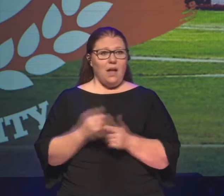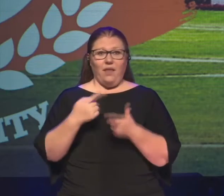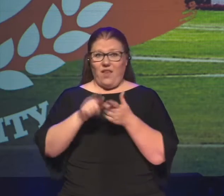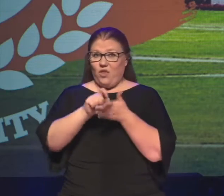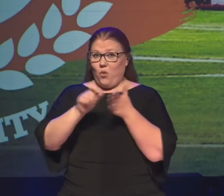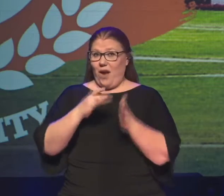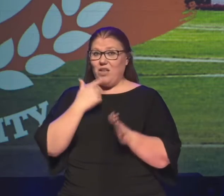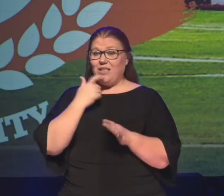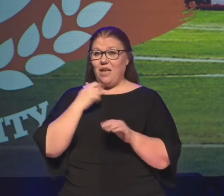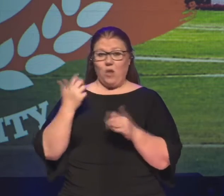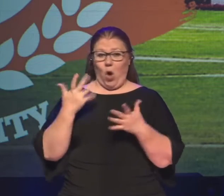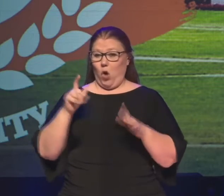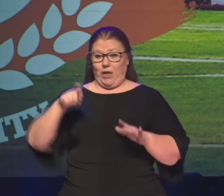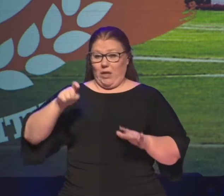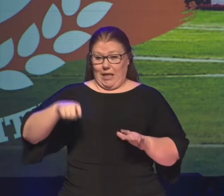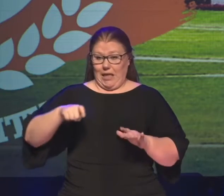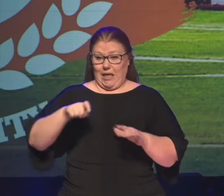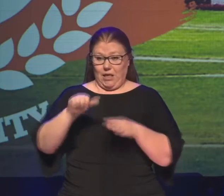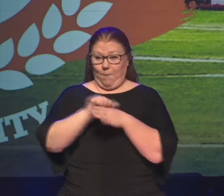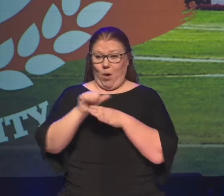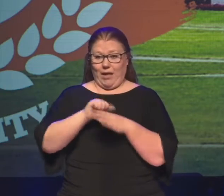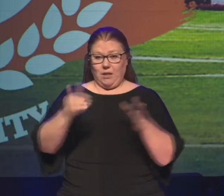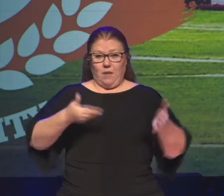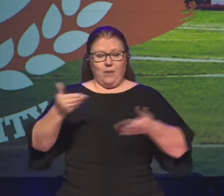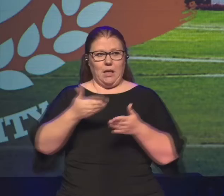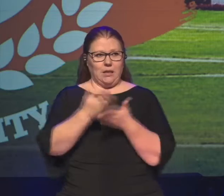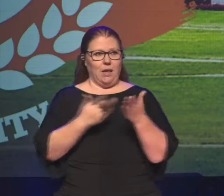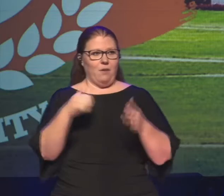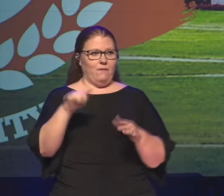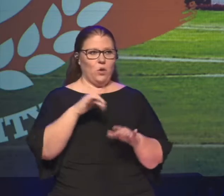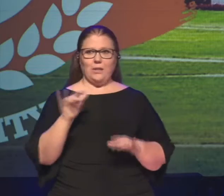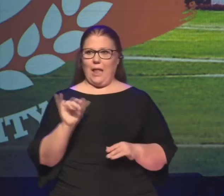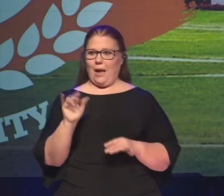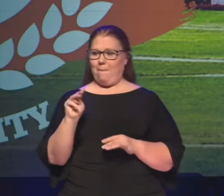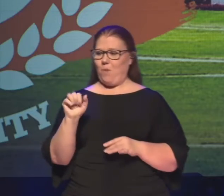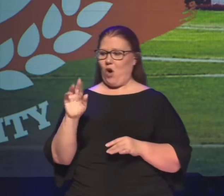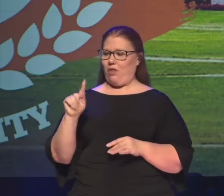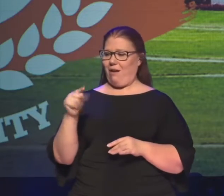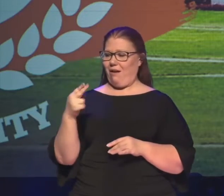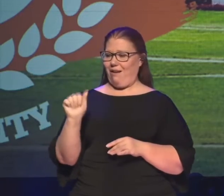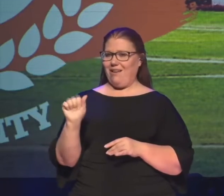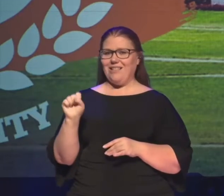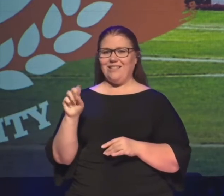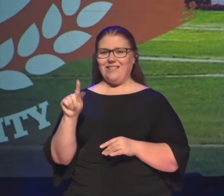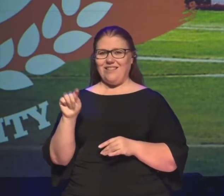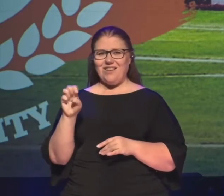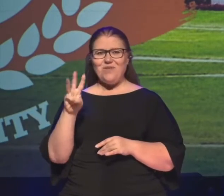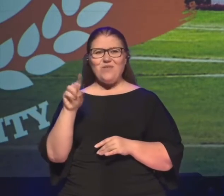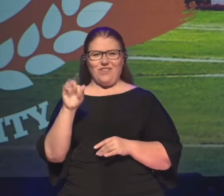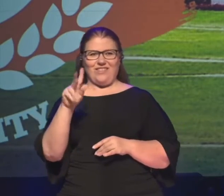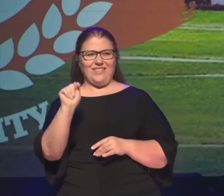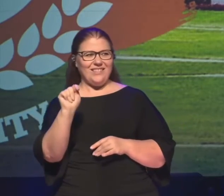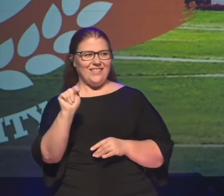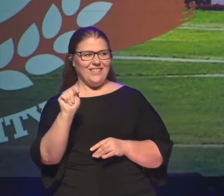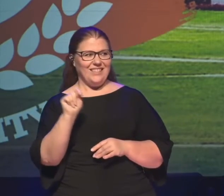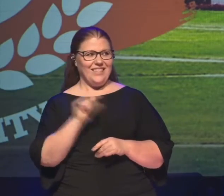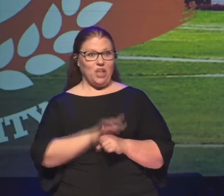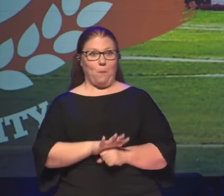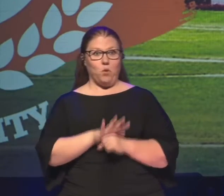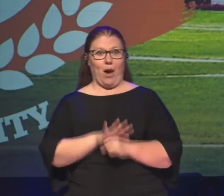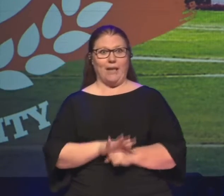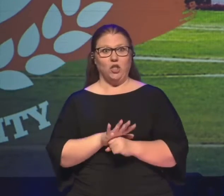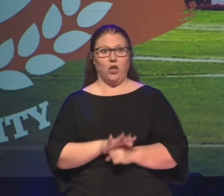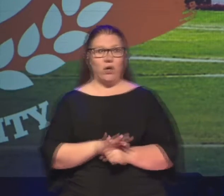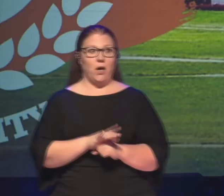practice hospitality, because we can get worked up, right? Some of you are like Martha Stewart, and you put pressure on us. We come to your house, and you've got